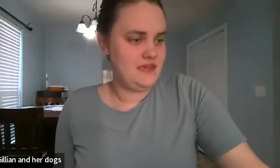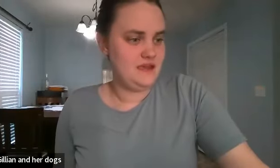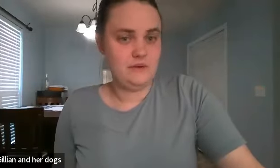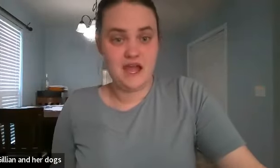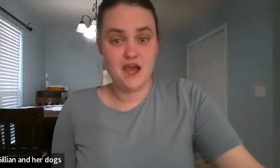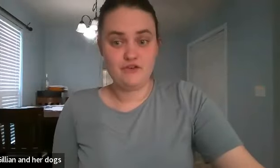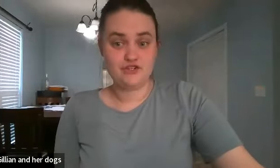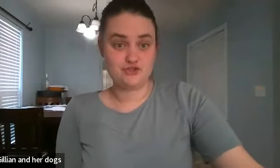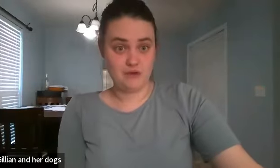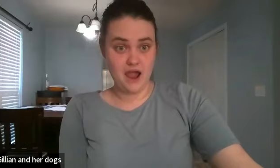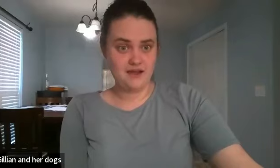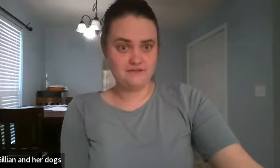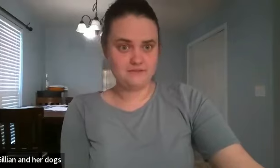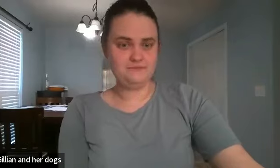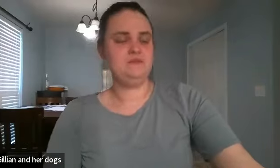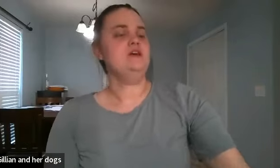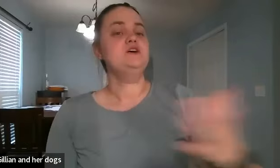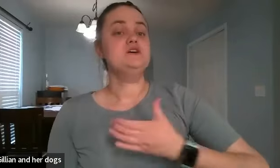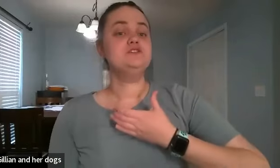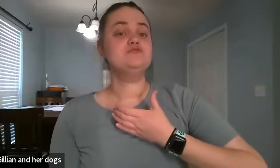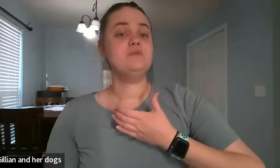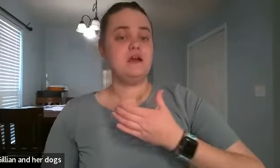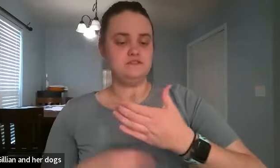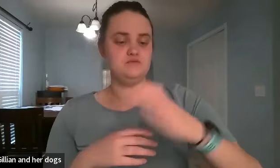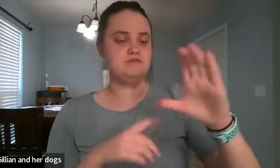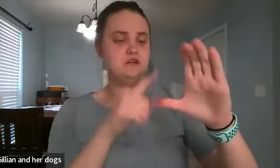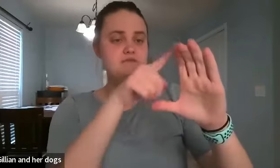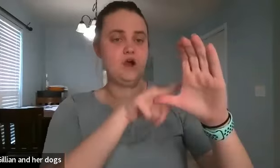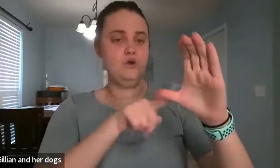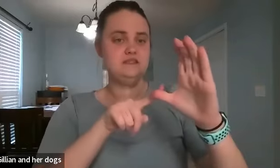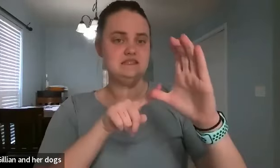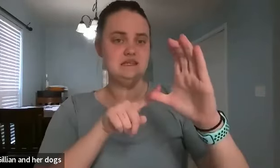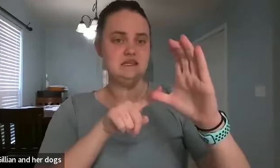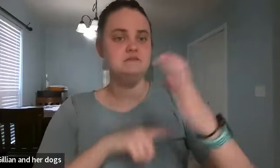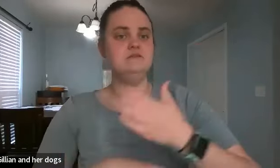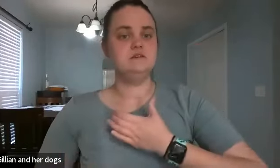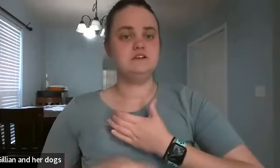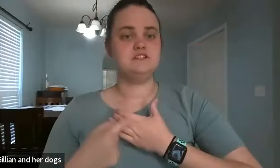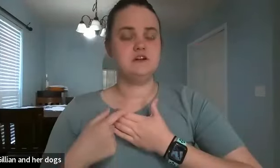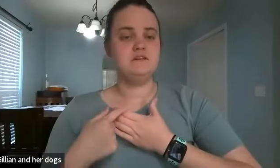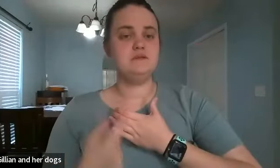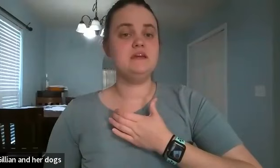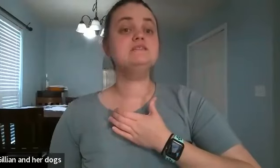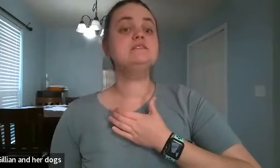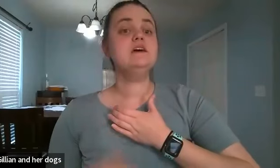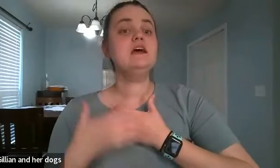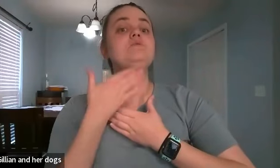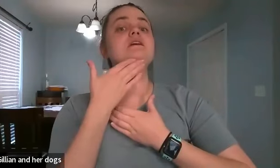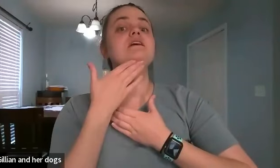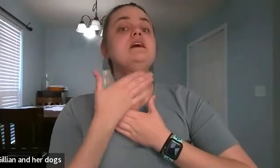Then we have giraffe. Giraffe. So giraffe's going to have that open C. You're going to start kind of at the base, and you want to kind of have your